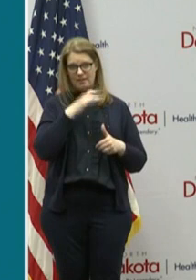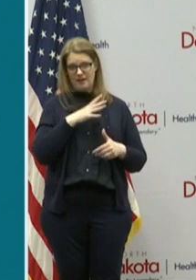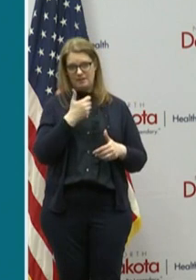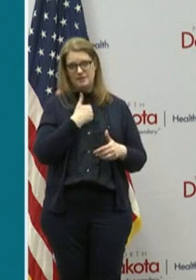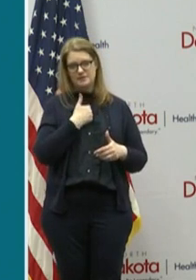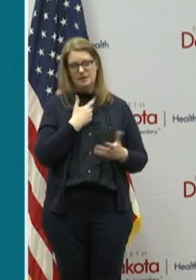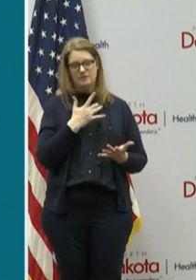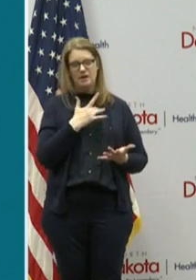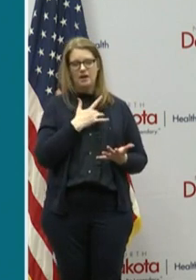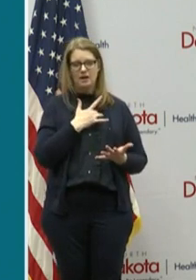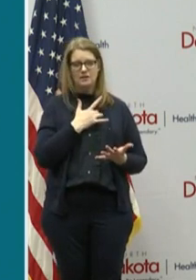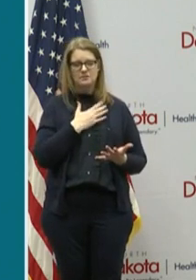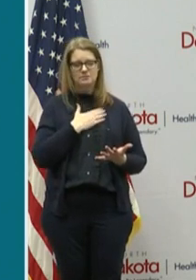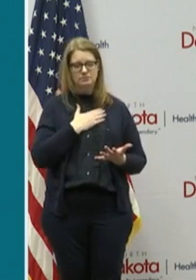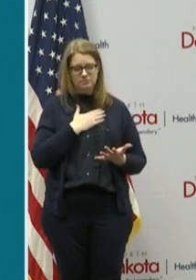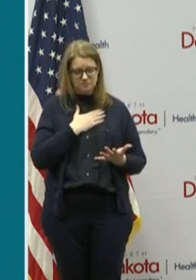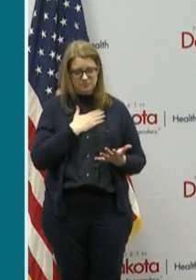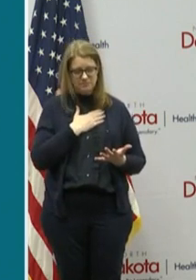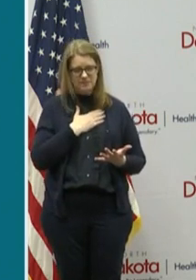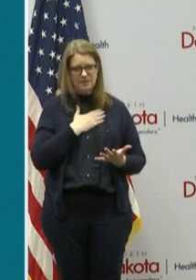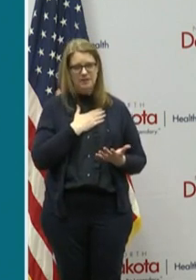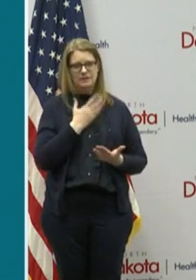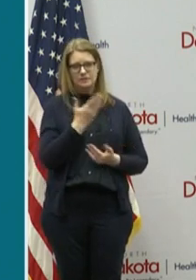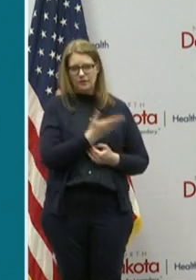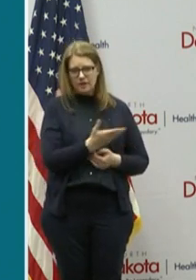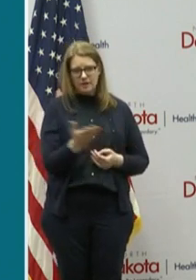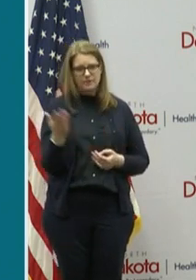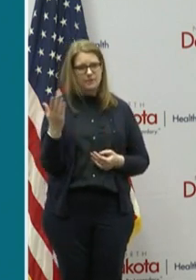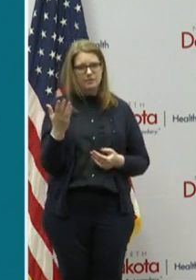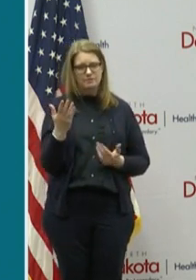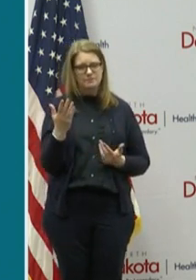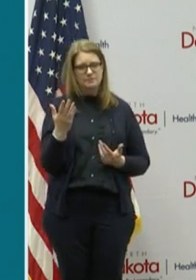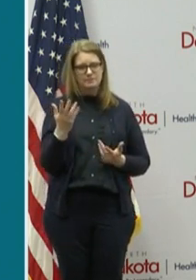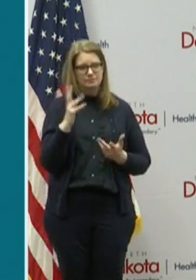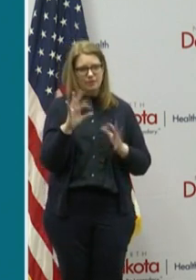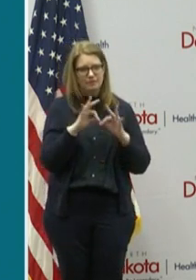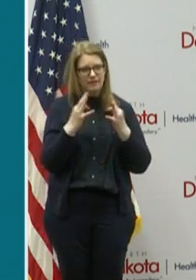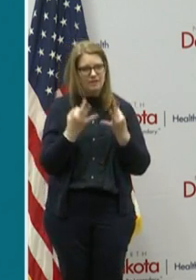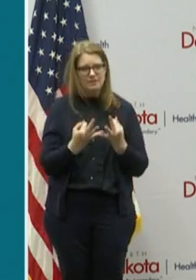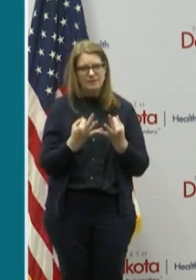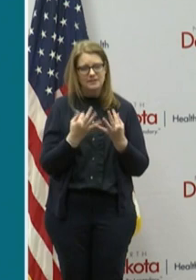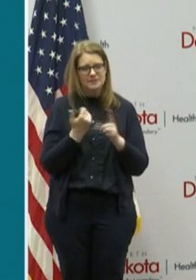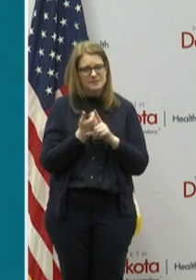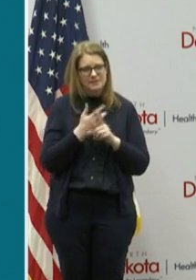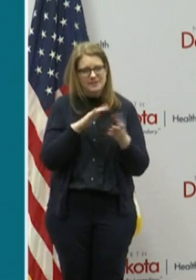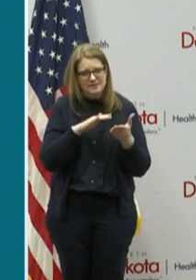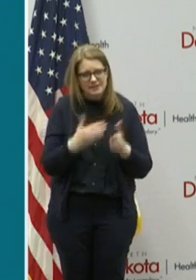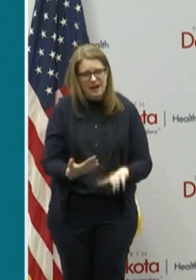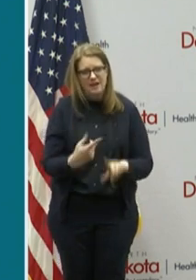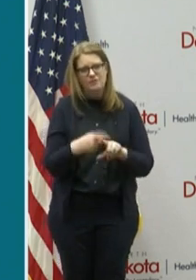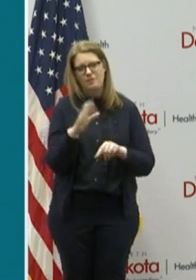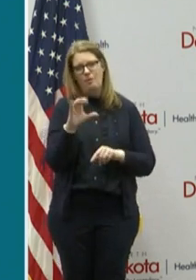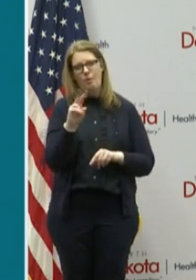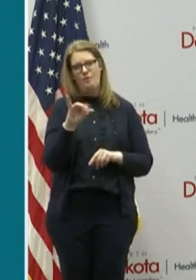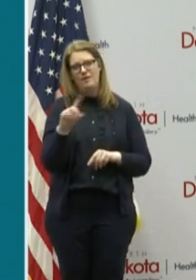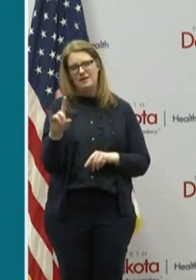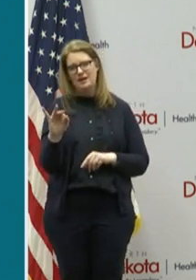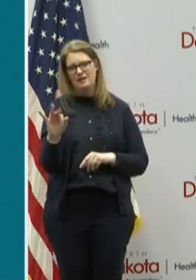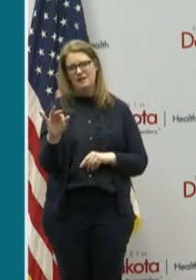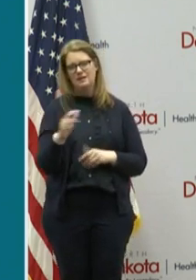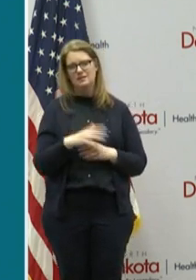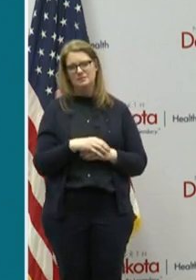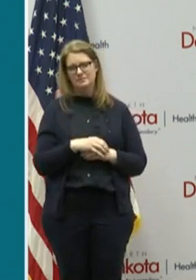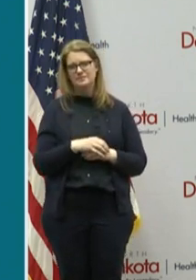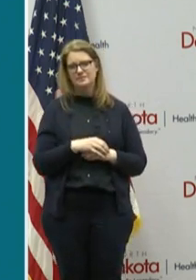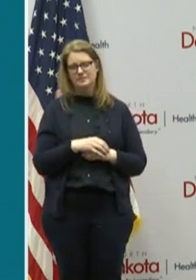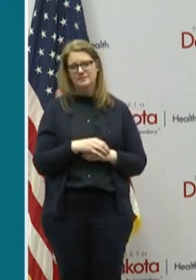our hearts go out to the loved ones of those who have lost individuals to COVID-19 during this